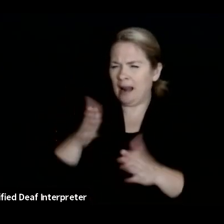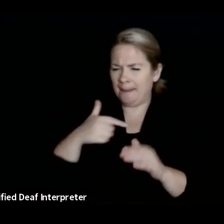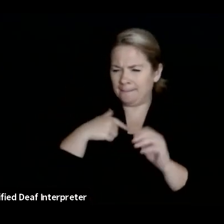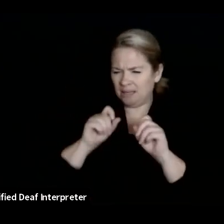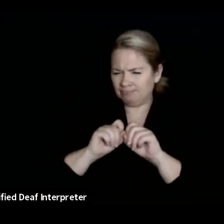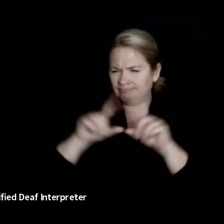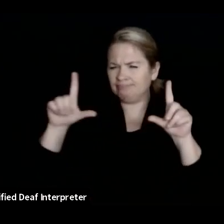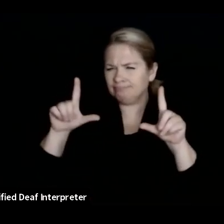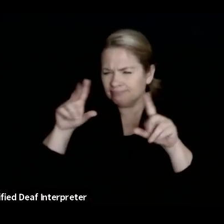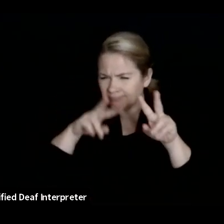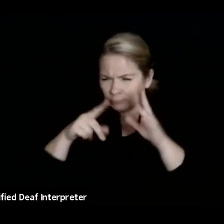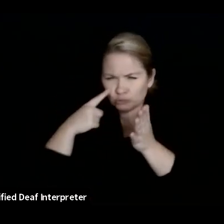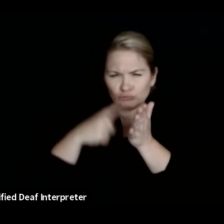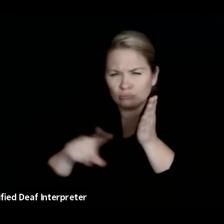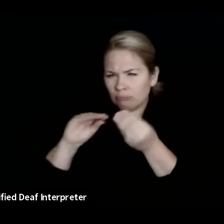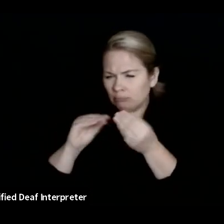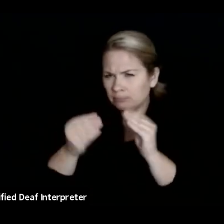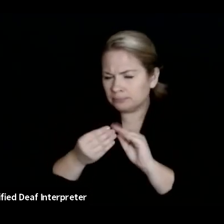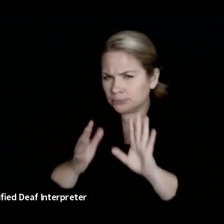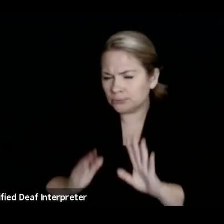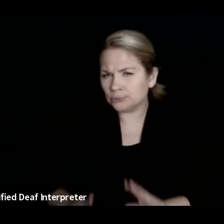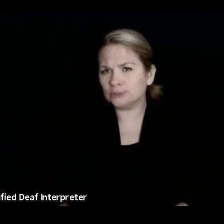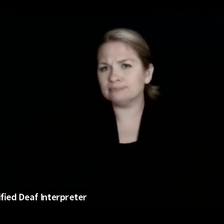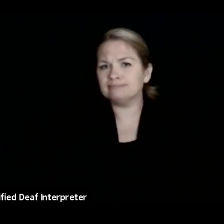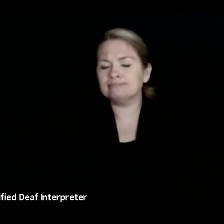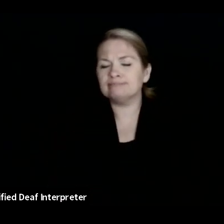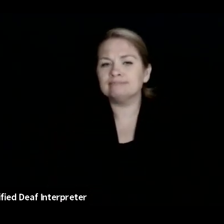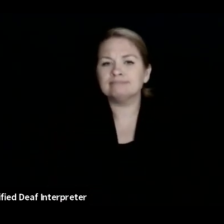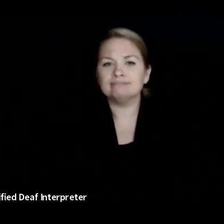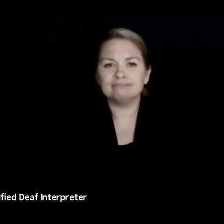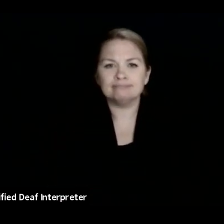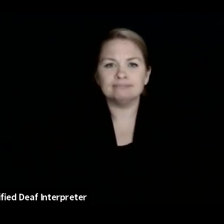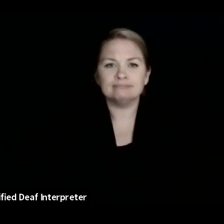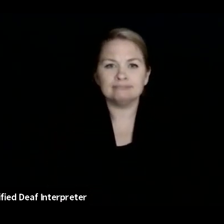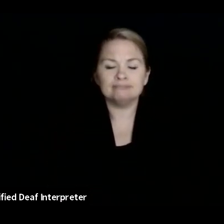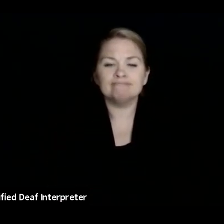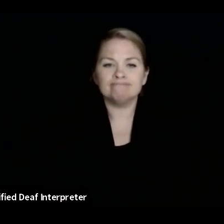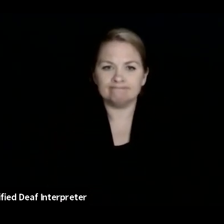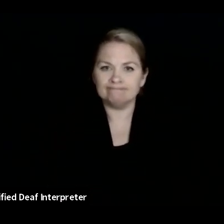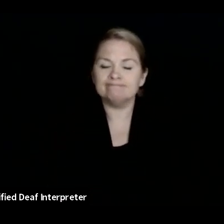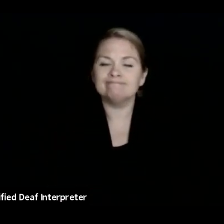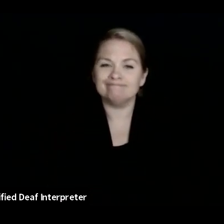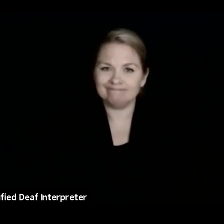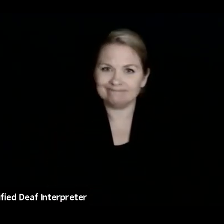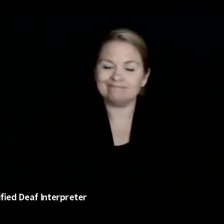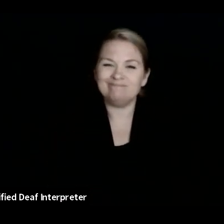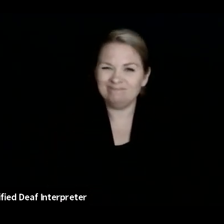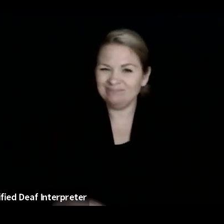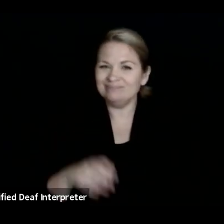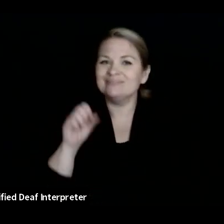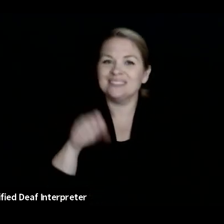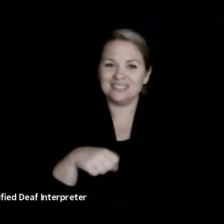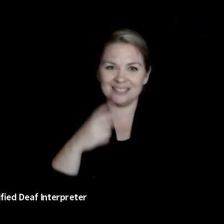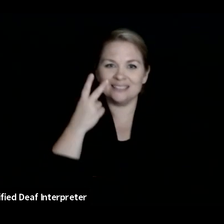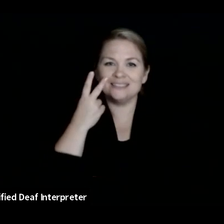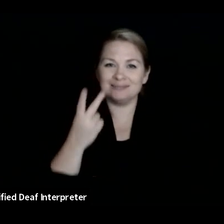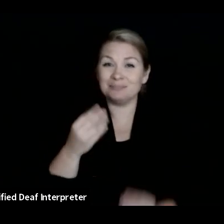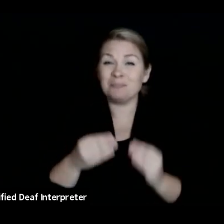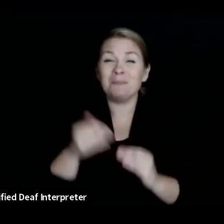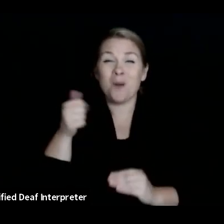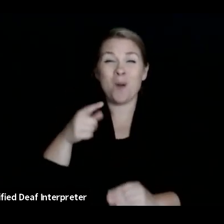because we had continued to see that most of the cases were coming in from staff. So maybe what I can do,